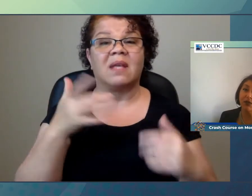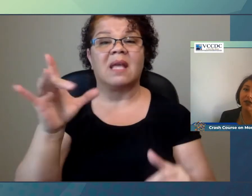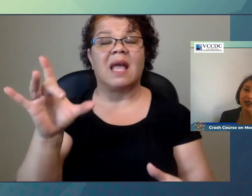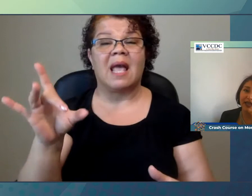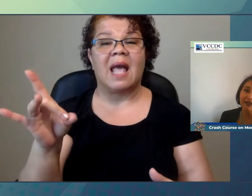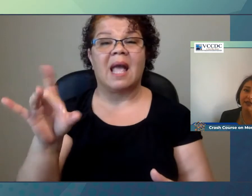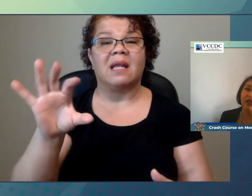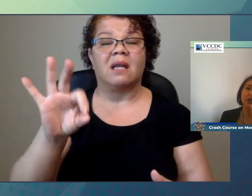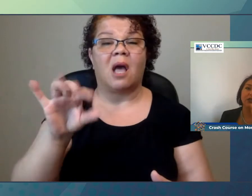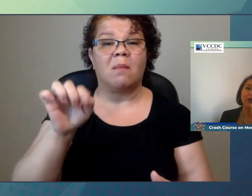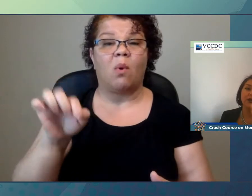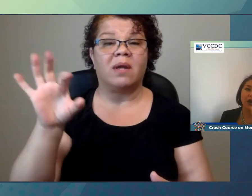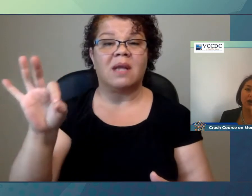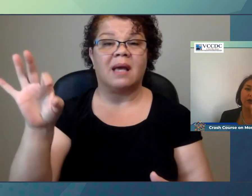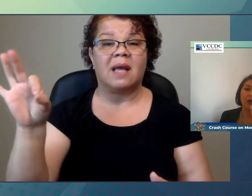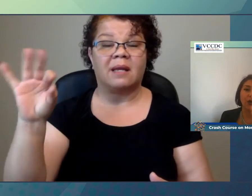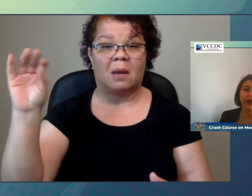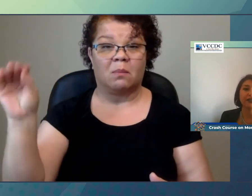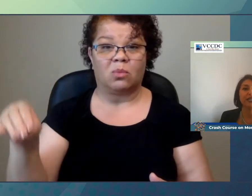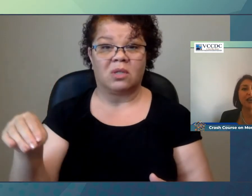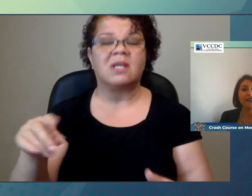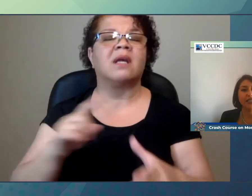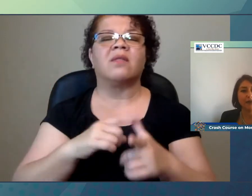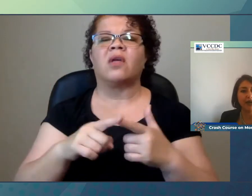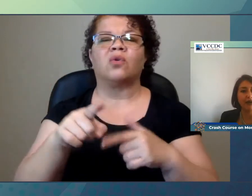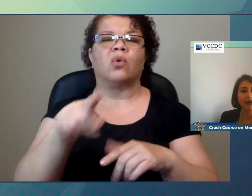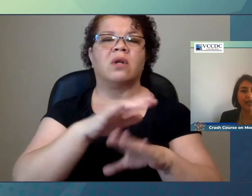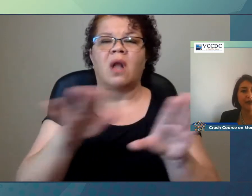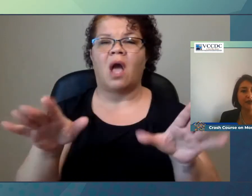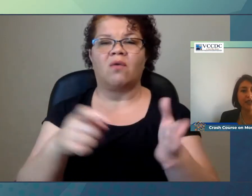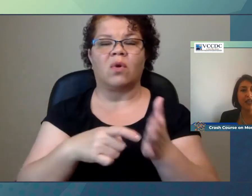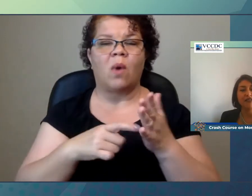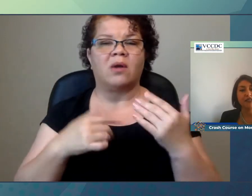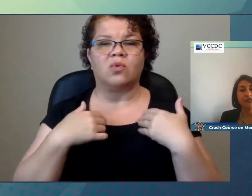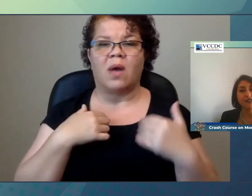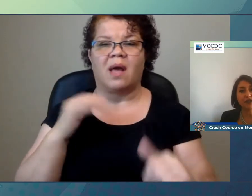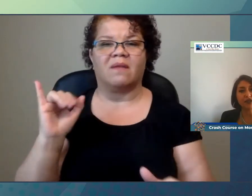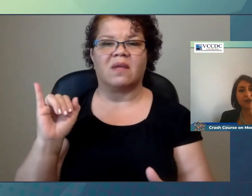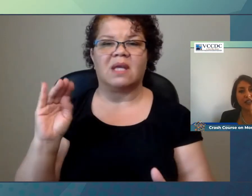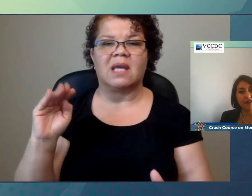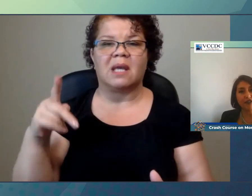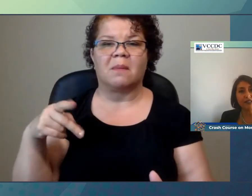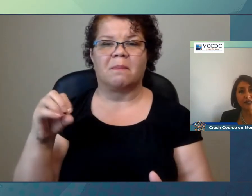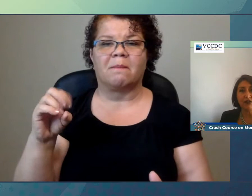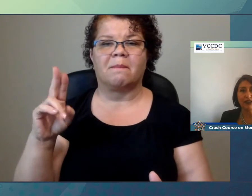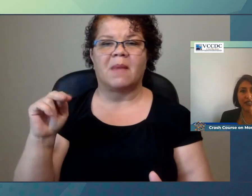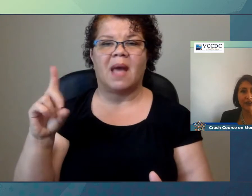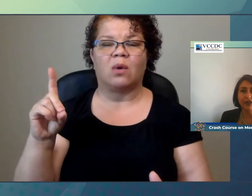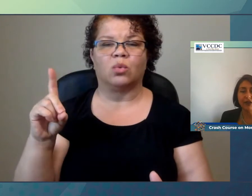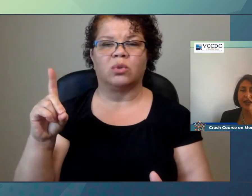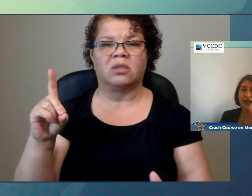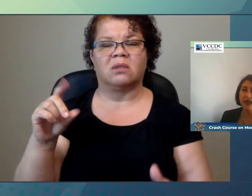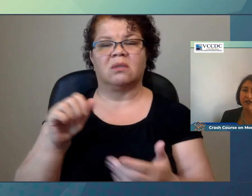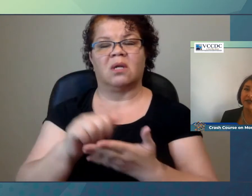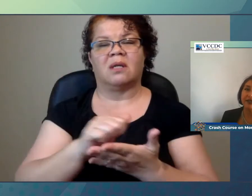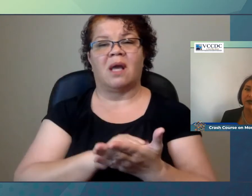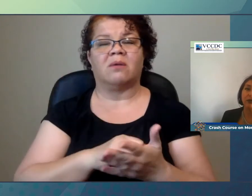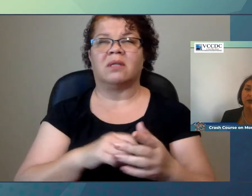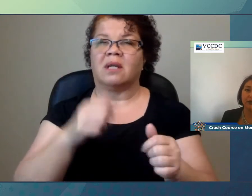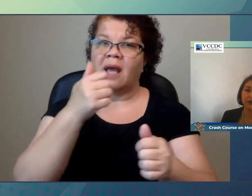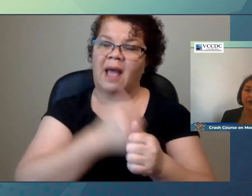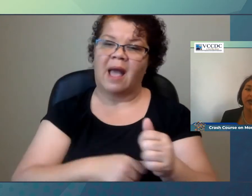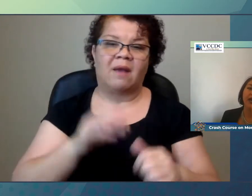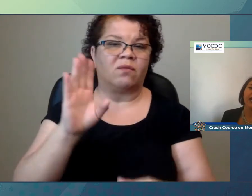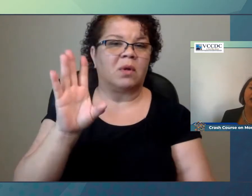89.999% or less, you are not required to have an impound account. This differs with every single lender and every